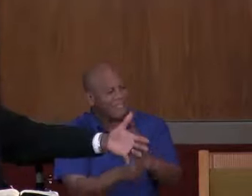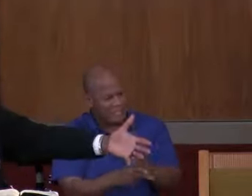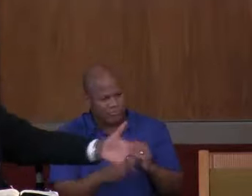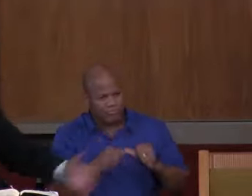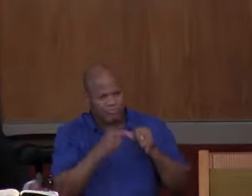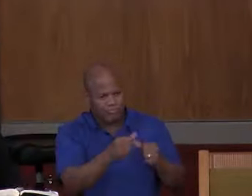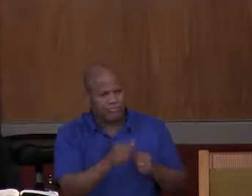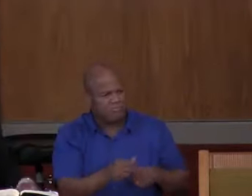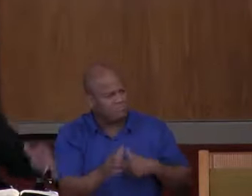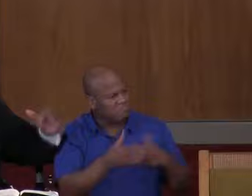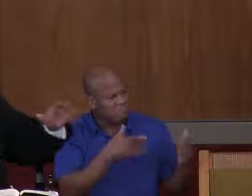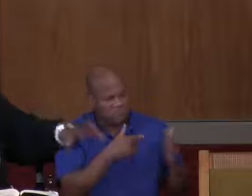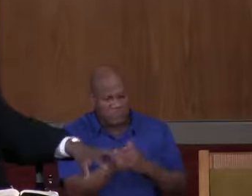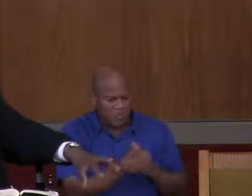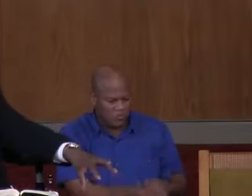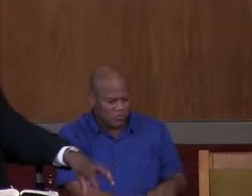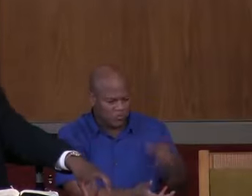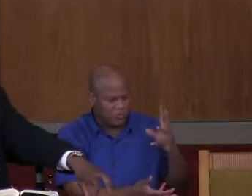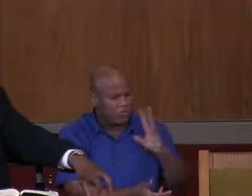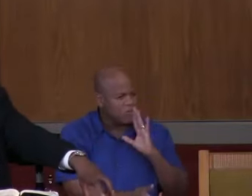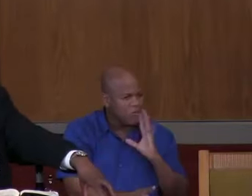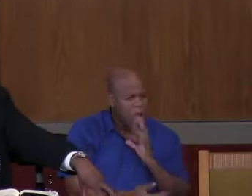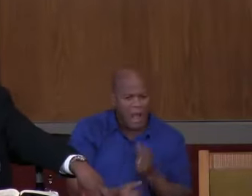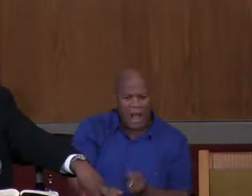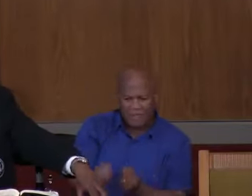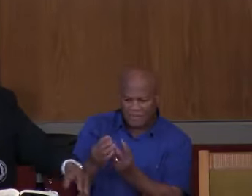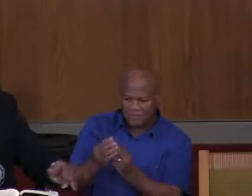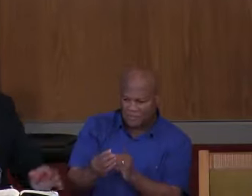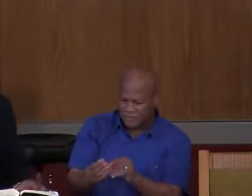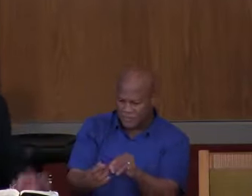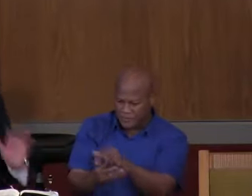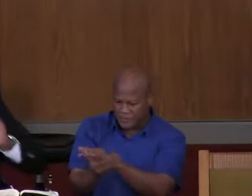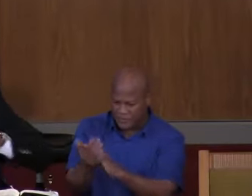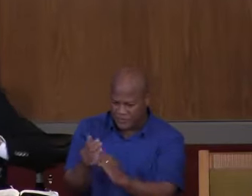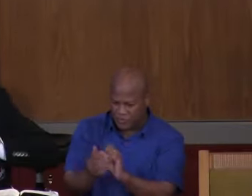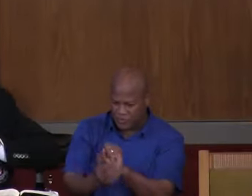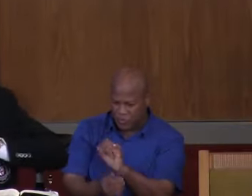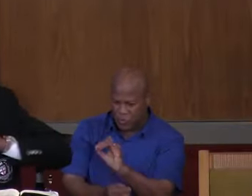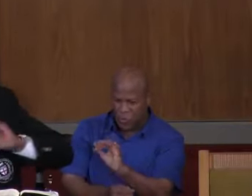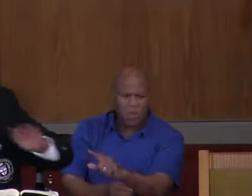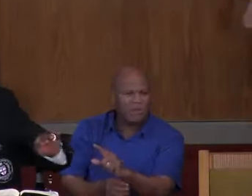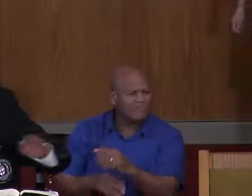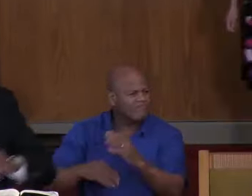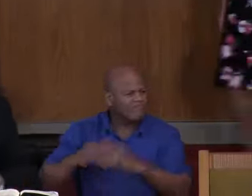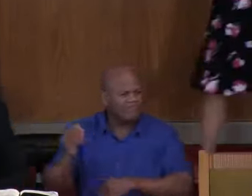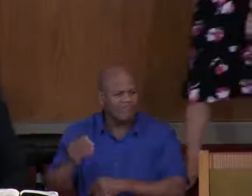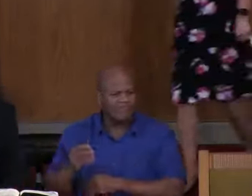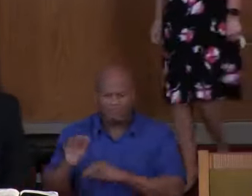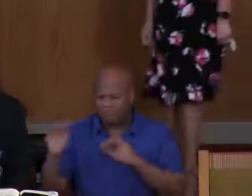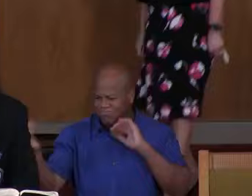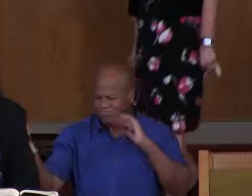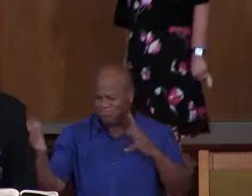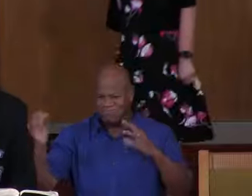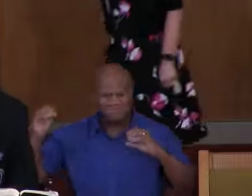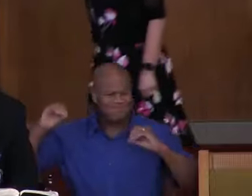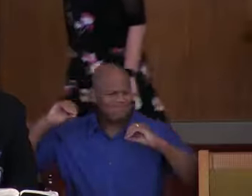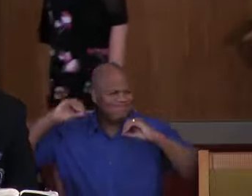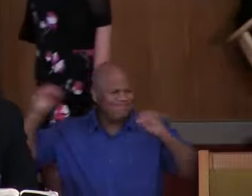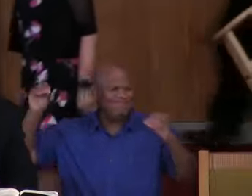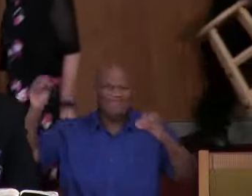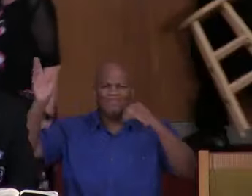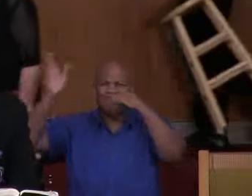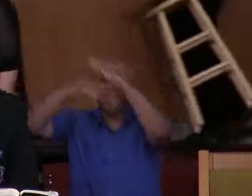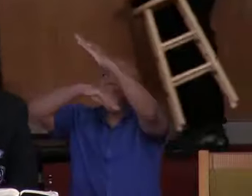how rich the water is, or how much mineral wealth is in the ground, it can't even pale in comparison to